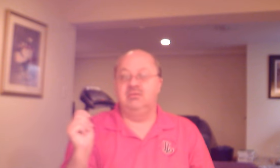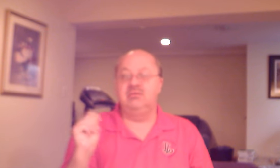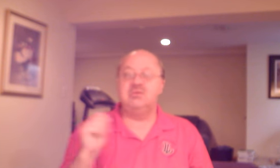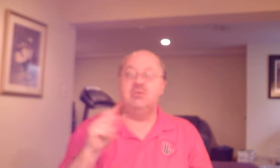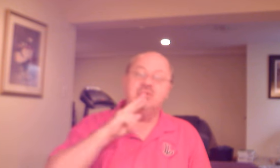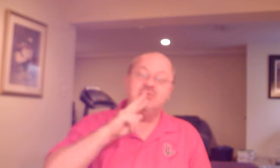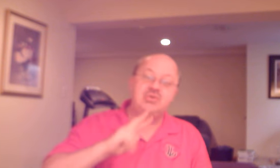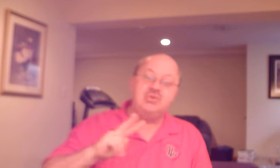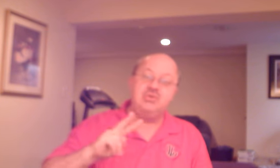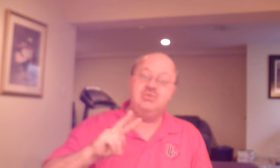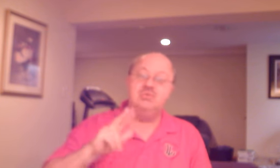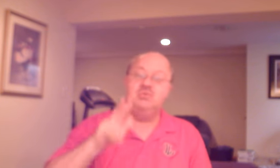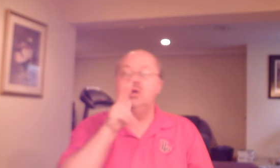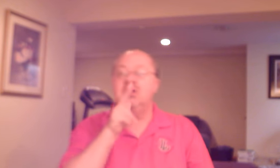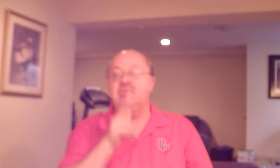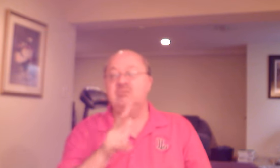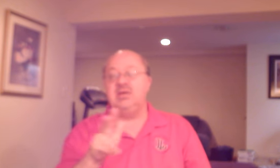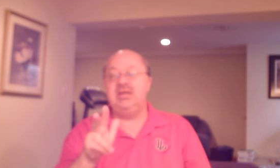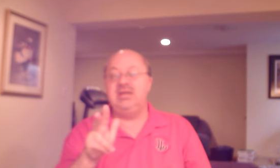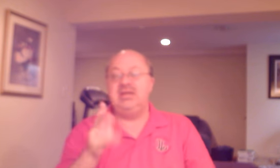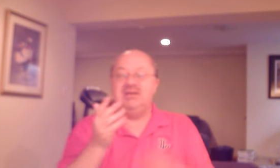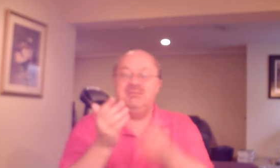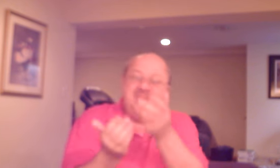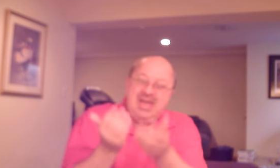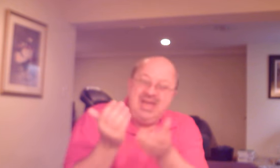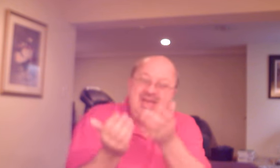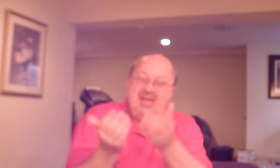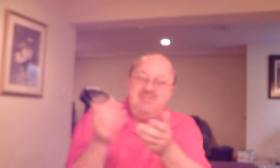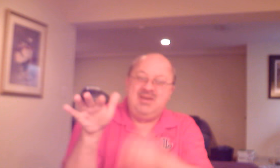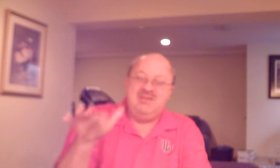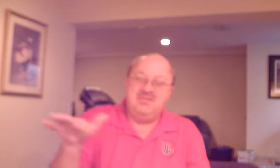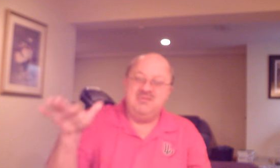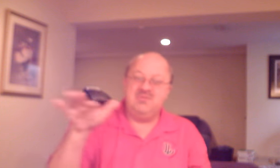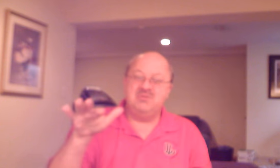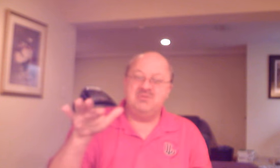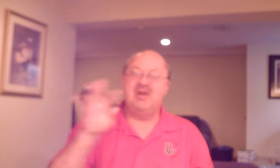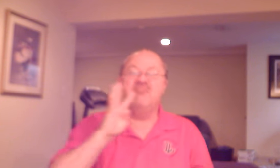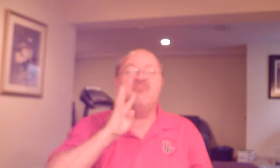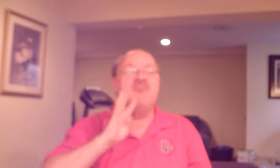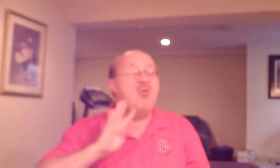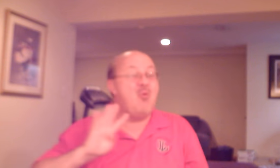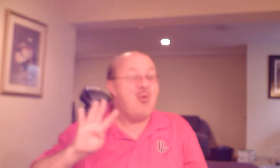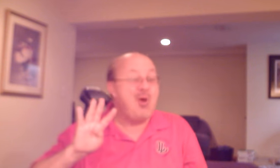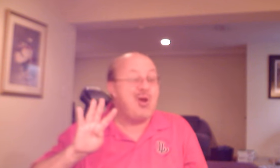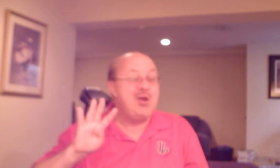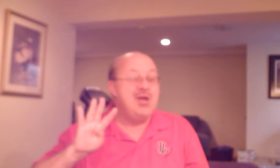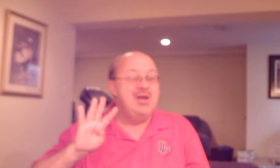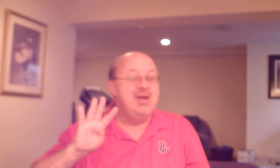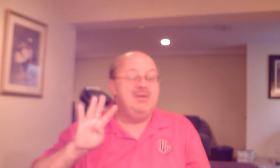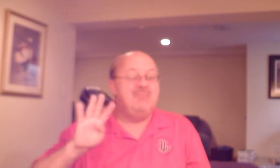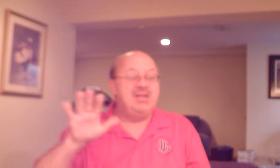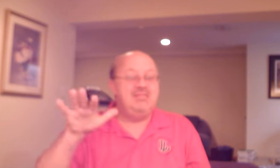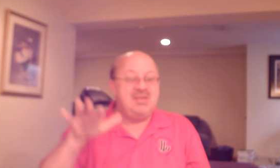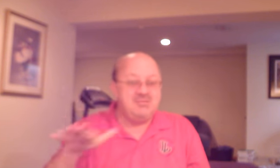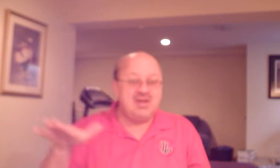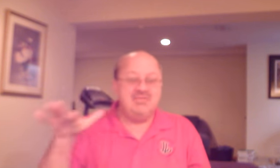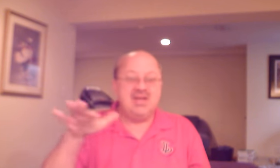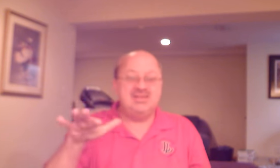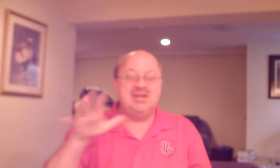So when they're 2, 3, maybe even if they're around 4, but then around that time,